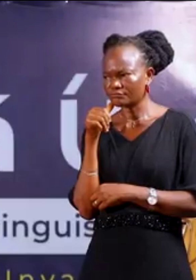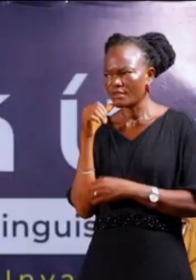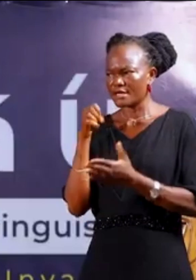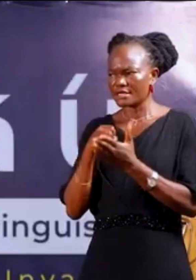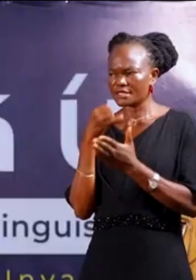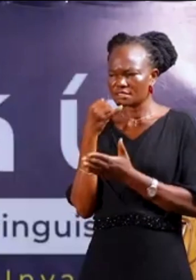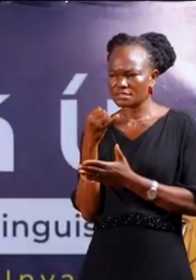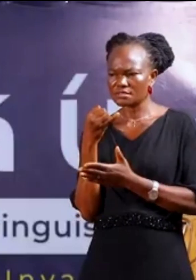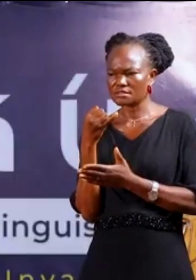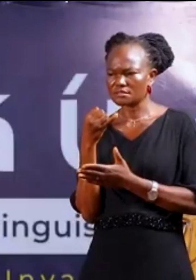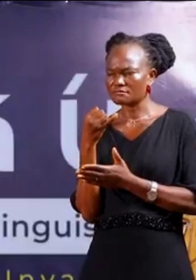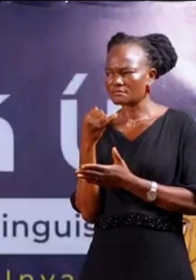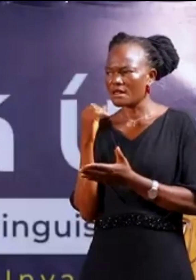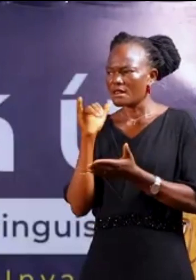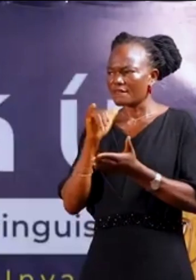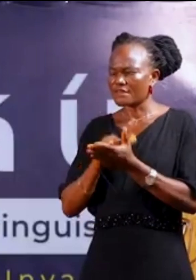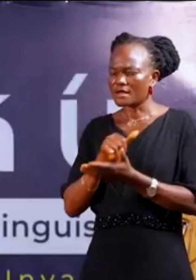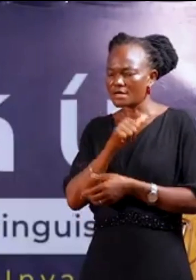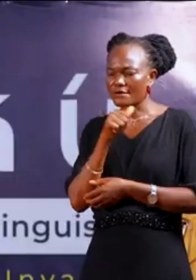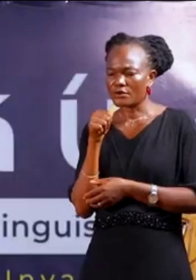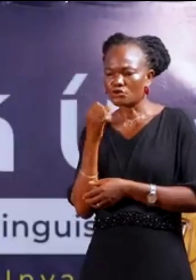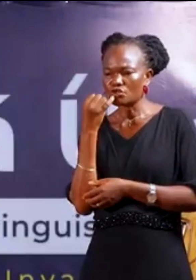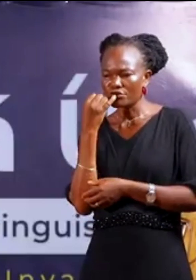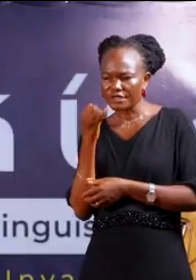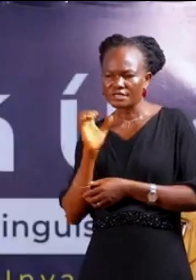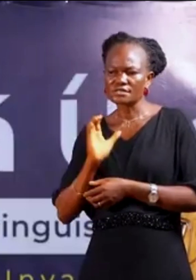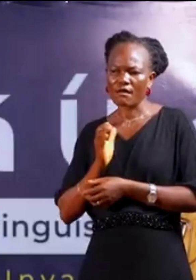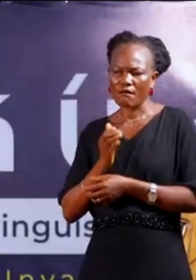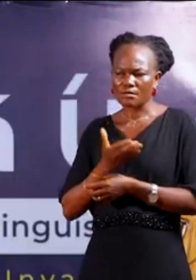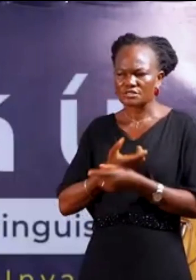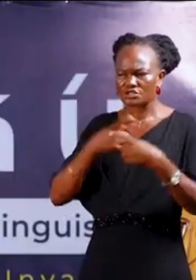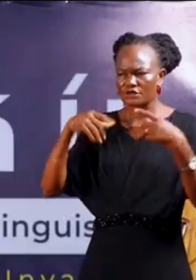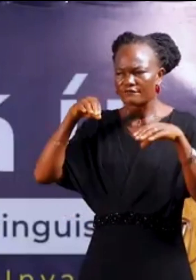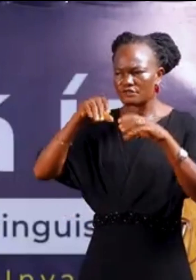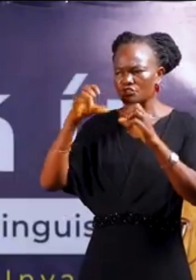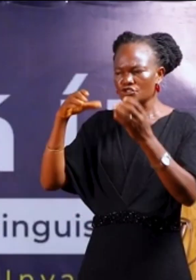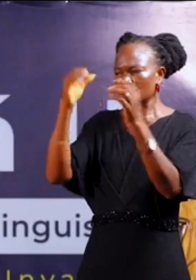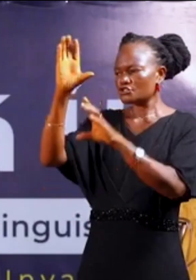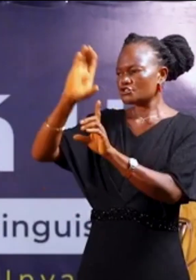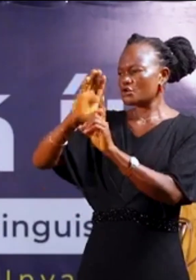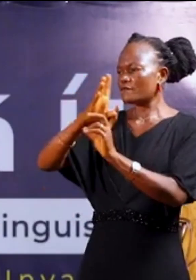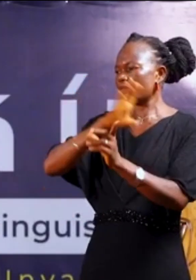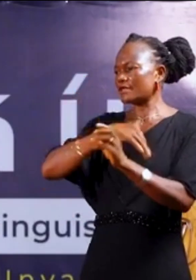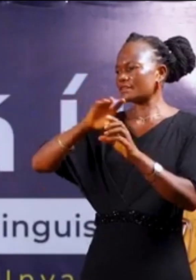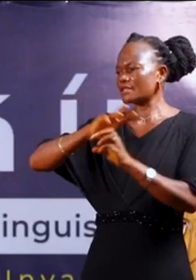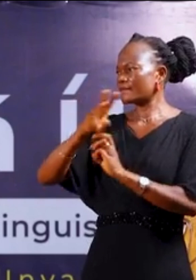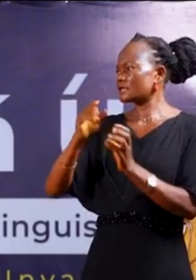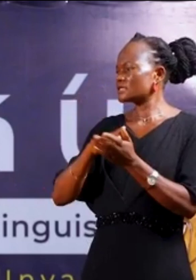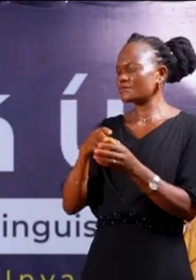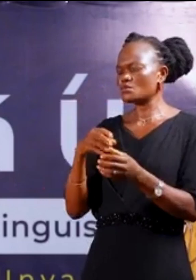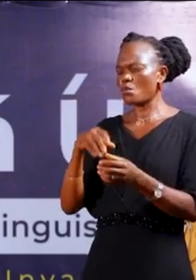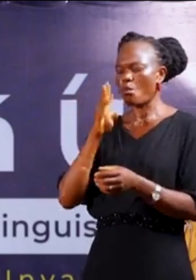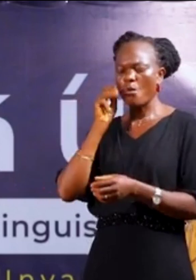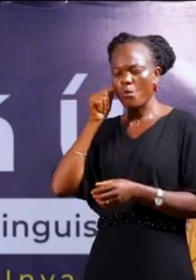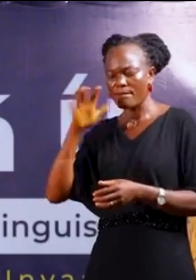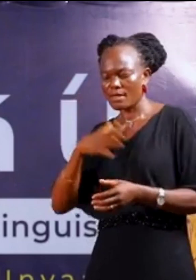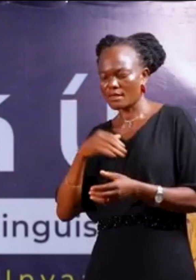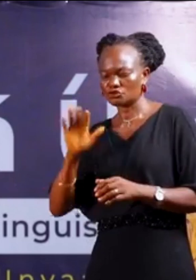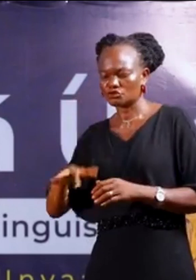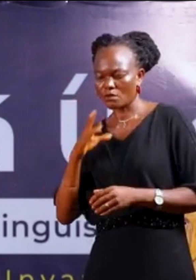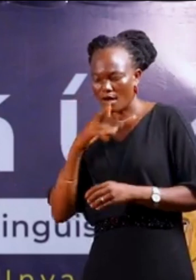18th century, that agriculture is our chief employment, and everyone, even the children and women, are engaged in